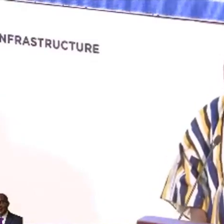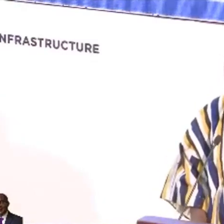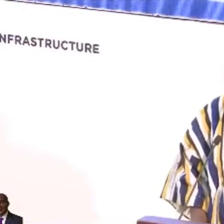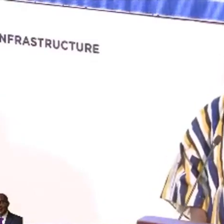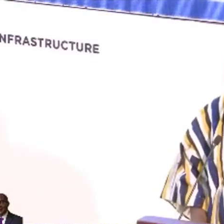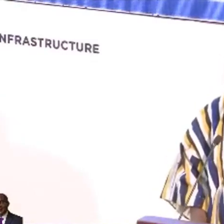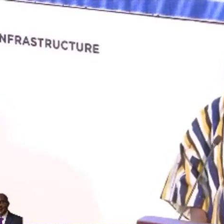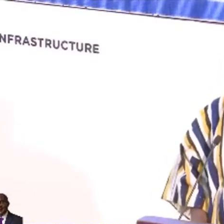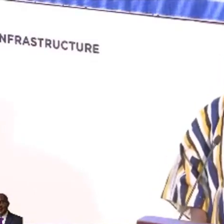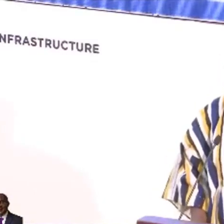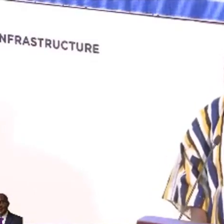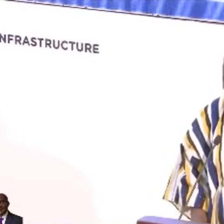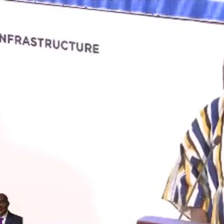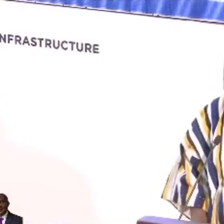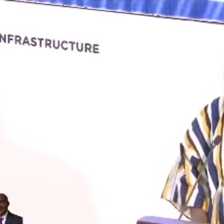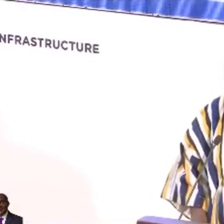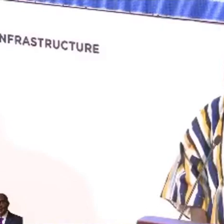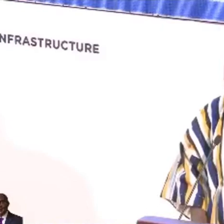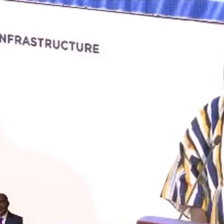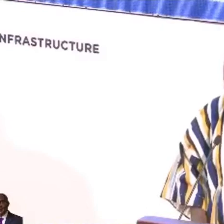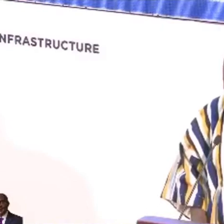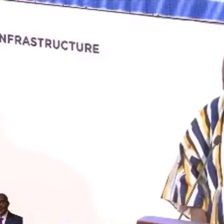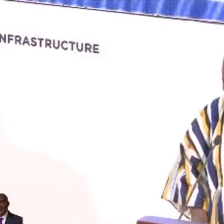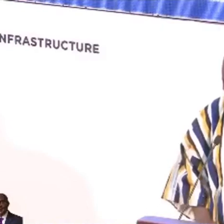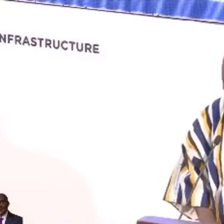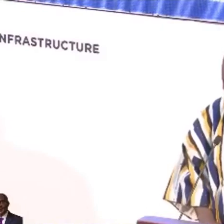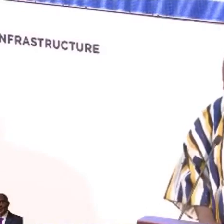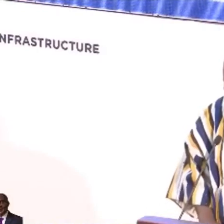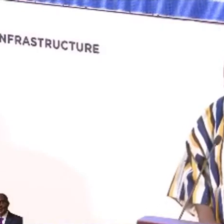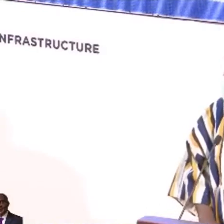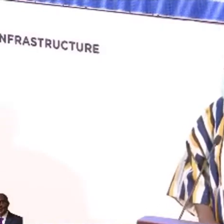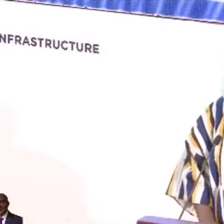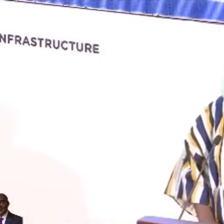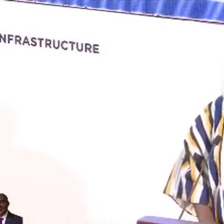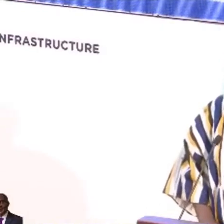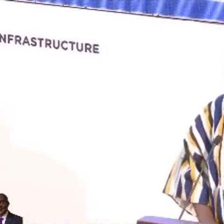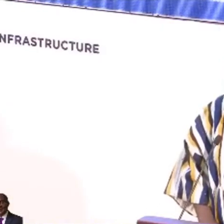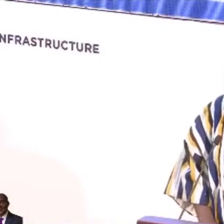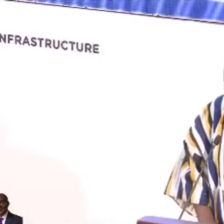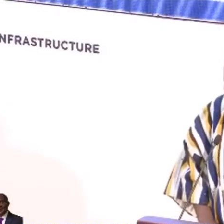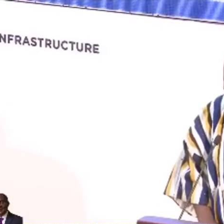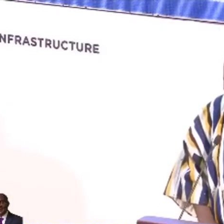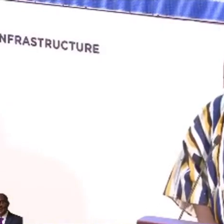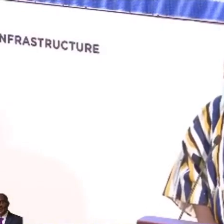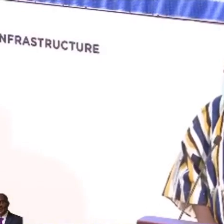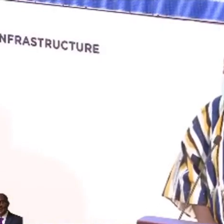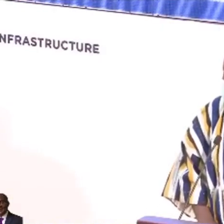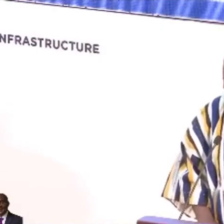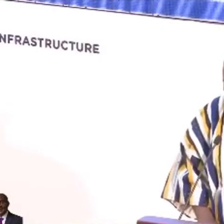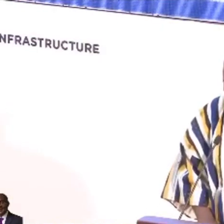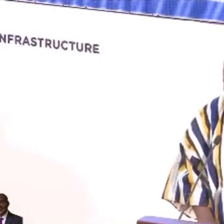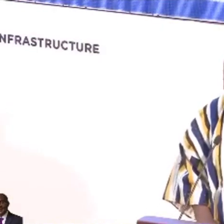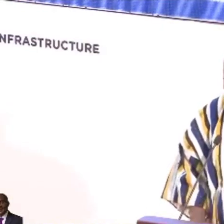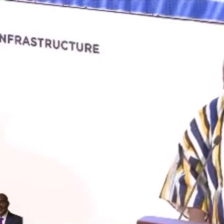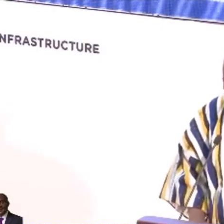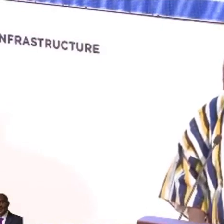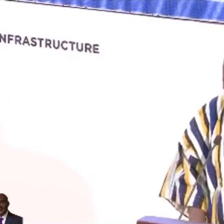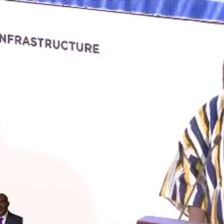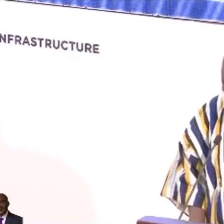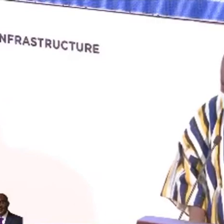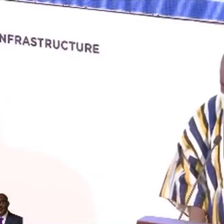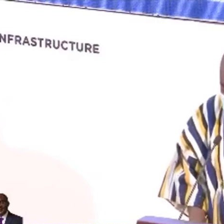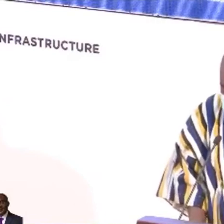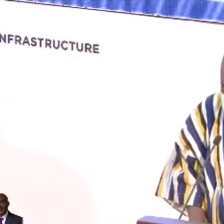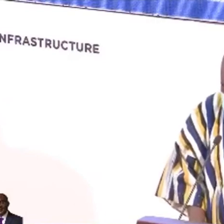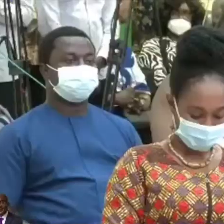February 2020 in Accra and Kumasi, respectively. It was our intention to continue with more of these